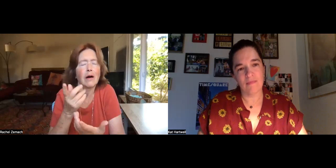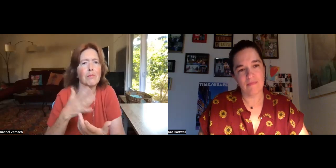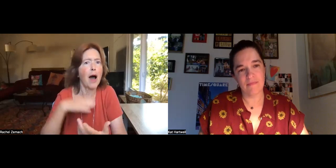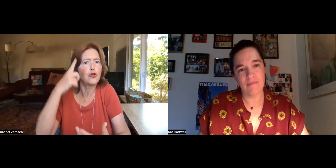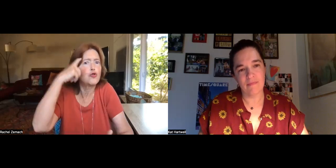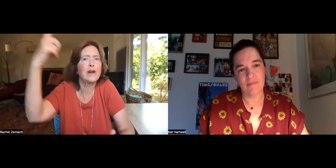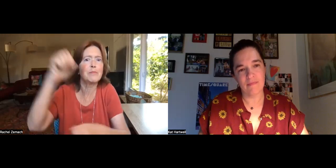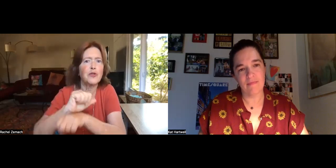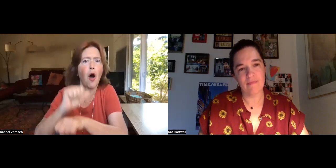My dream job.